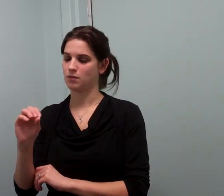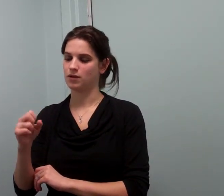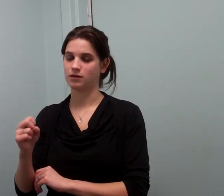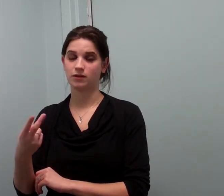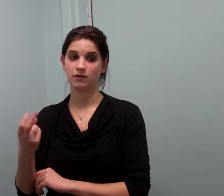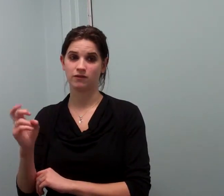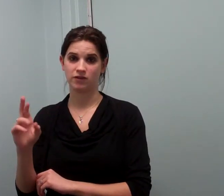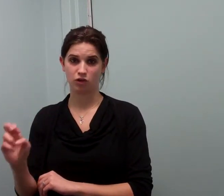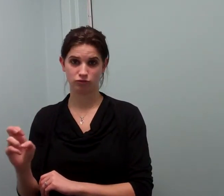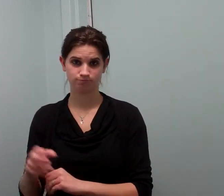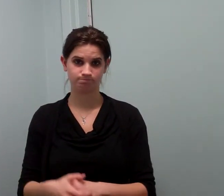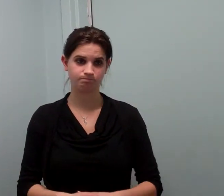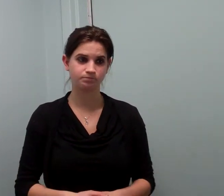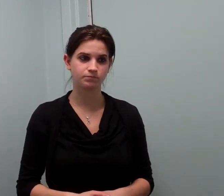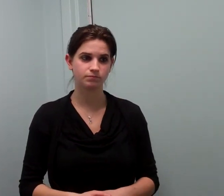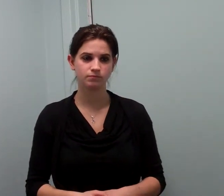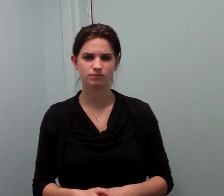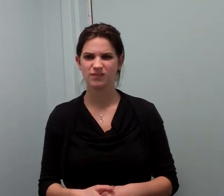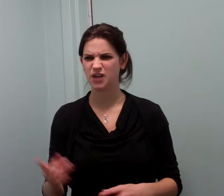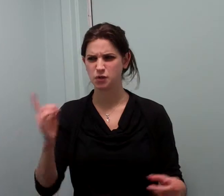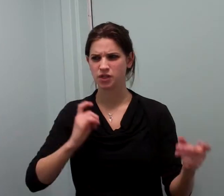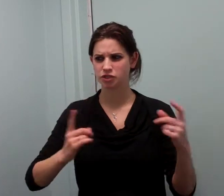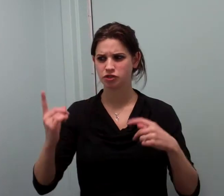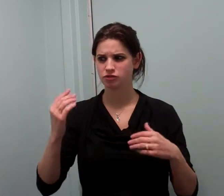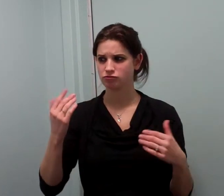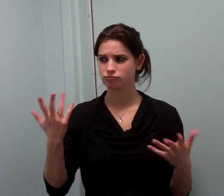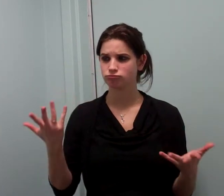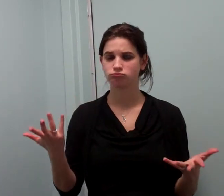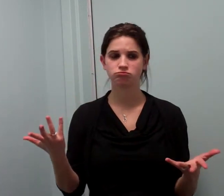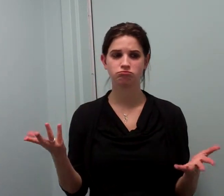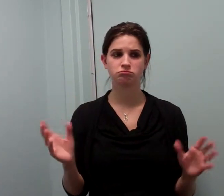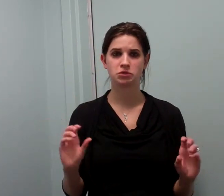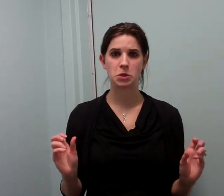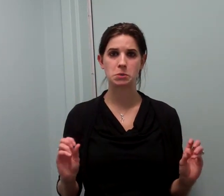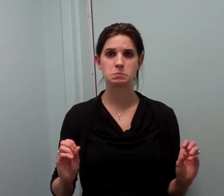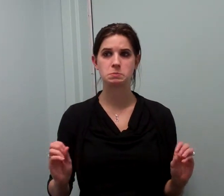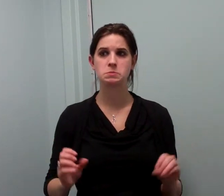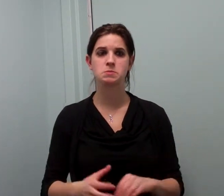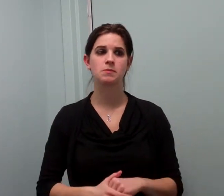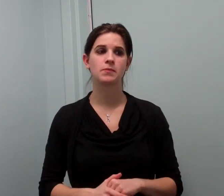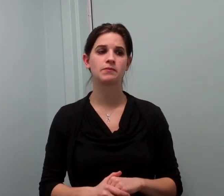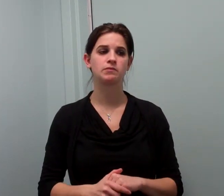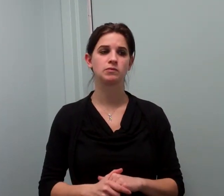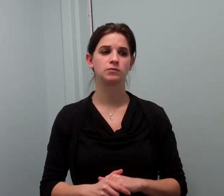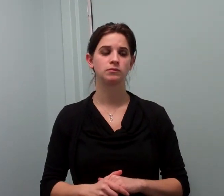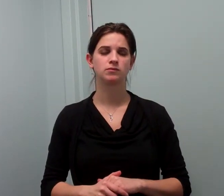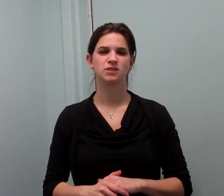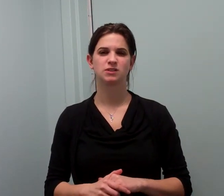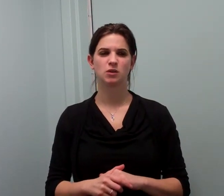Got this question so far that you have? None? We got just one or two more.